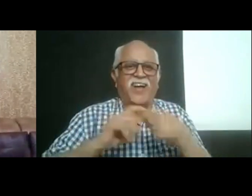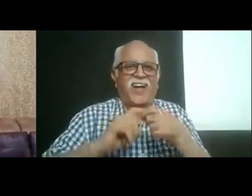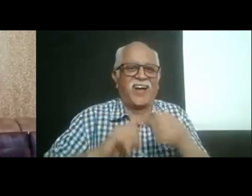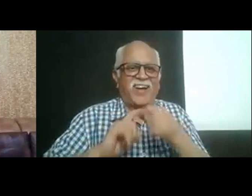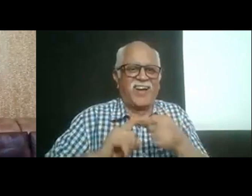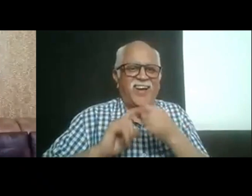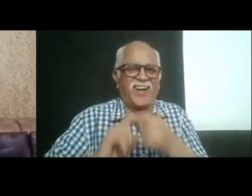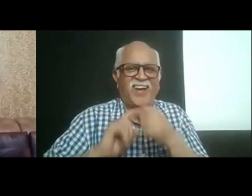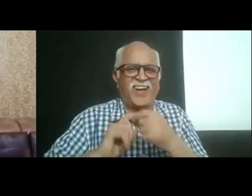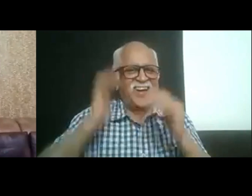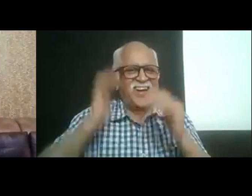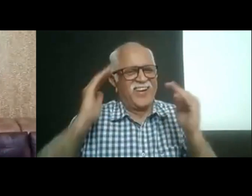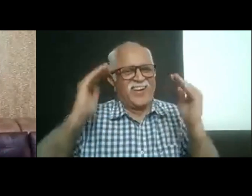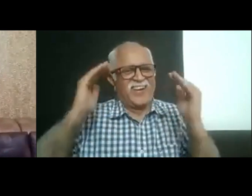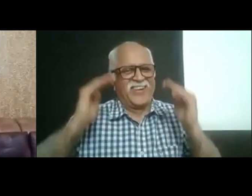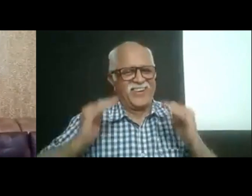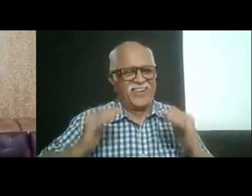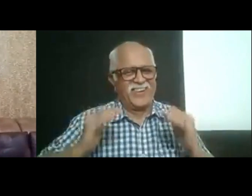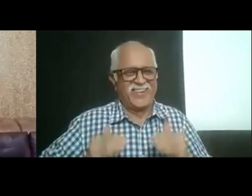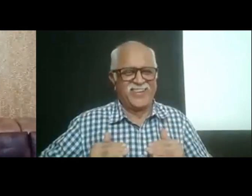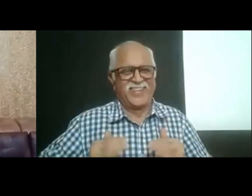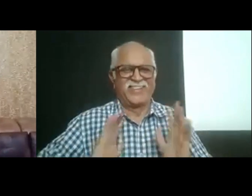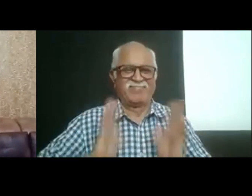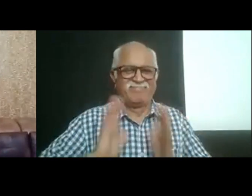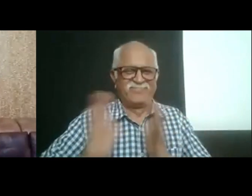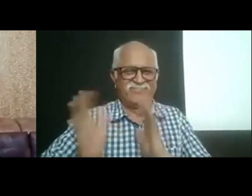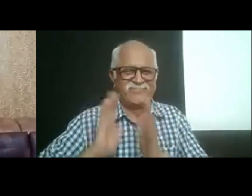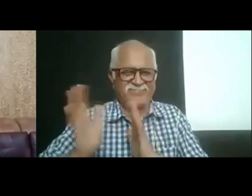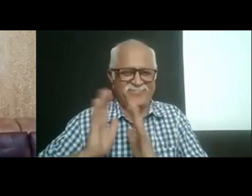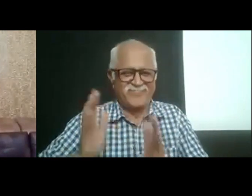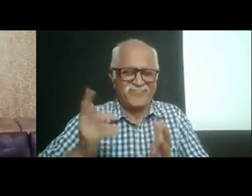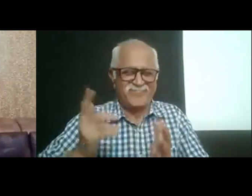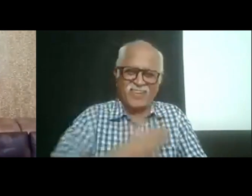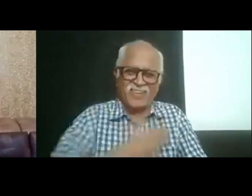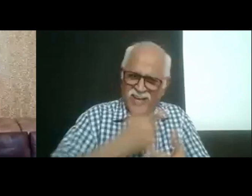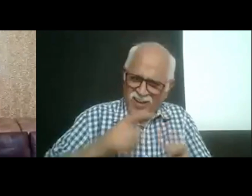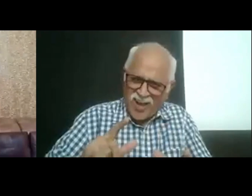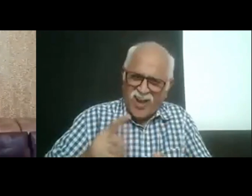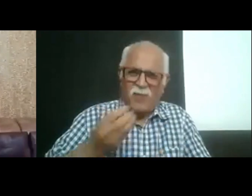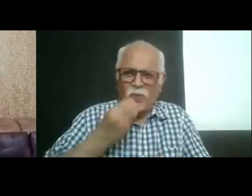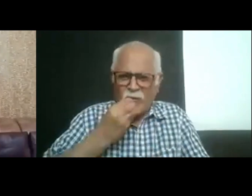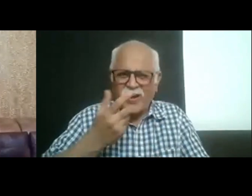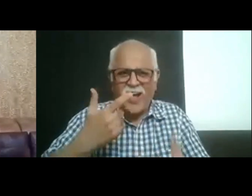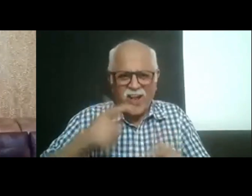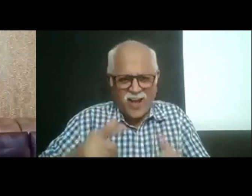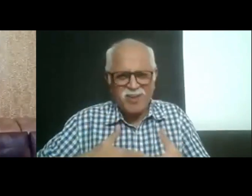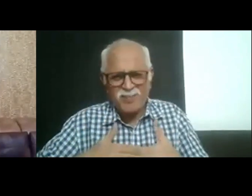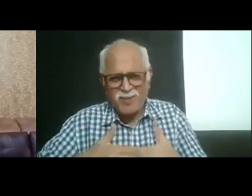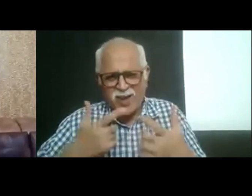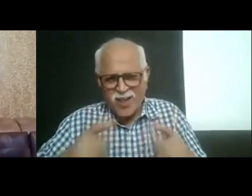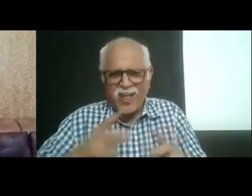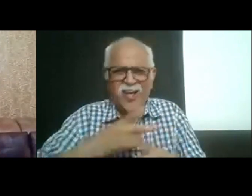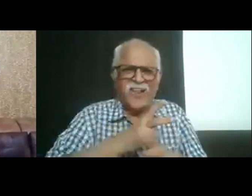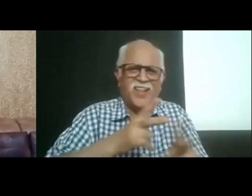the deaf people came in, and there were so many question answer round, and they really believed, right? Really believed, whether